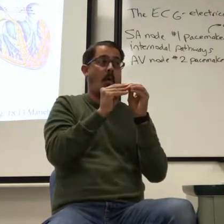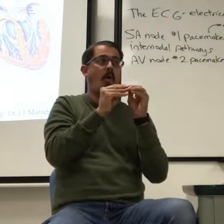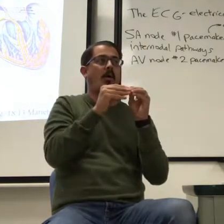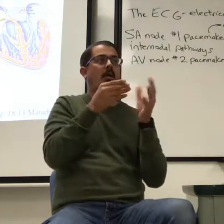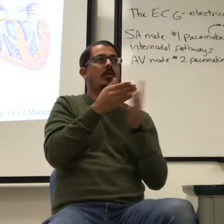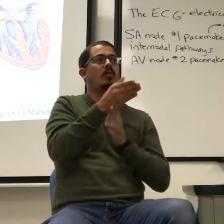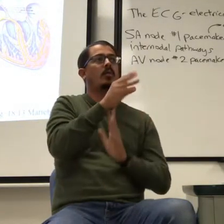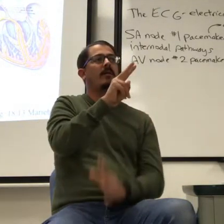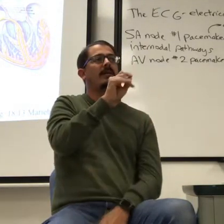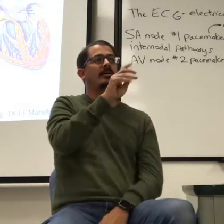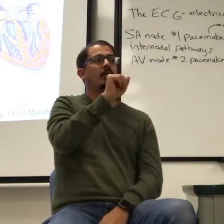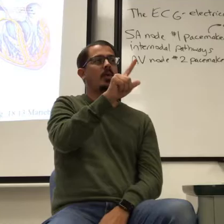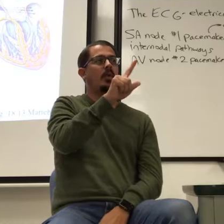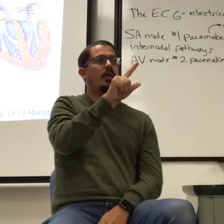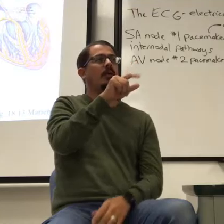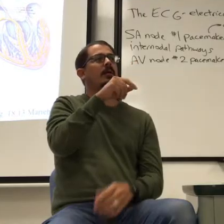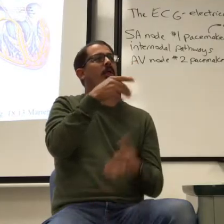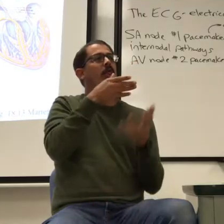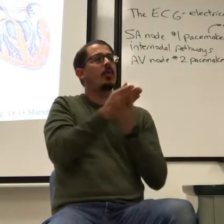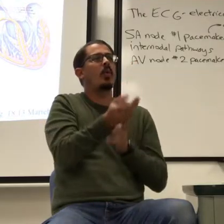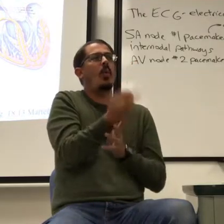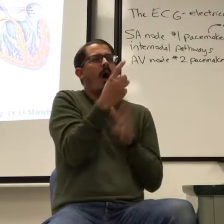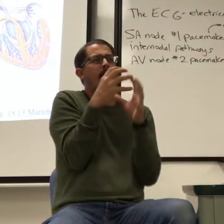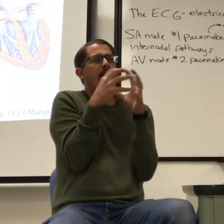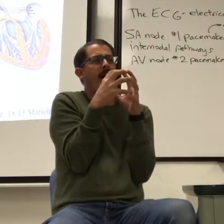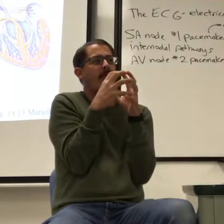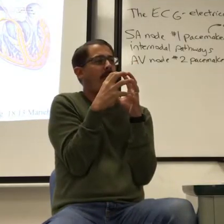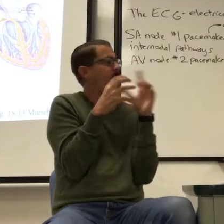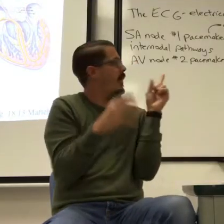through one little bundle right there.